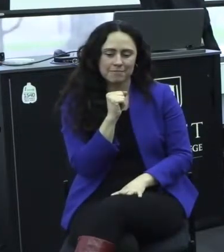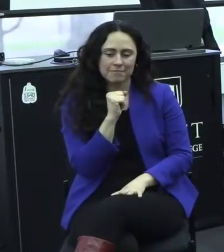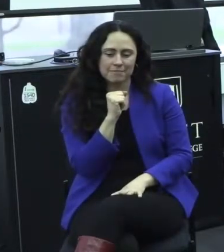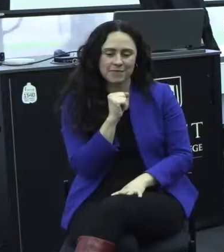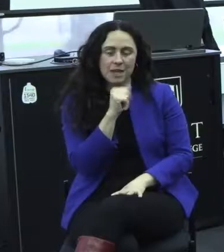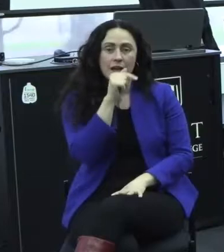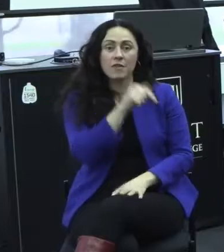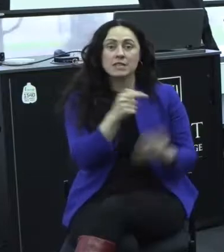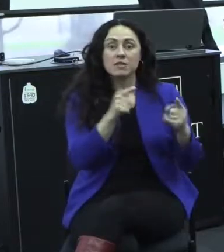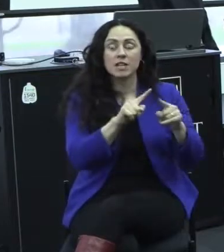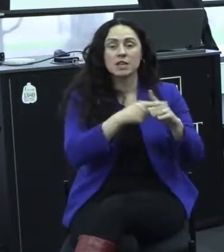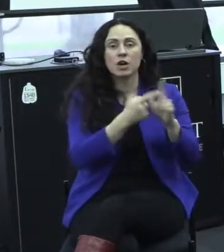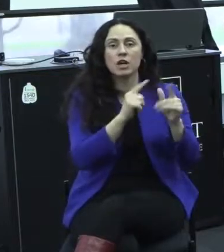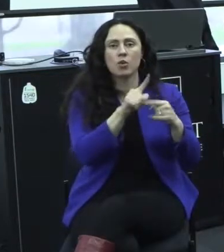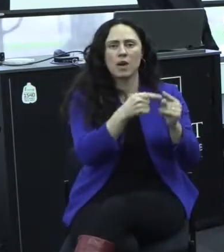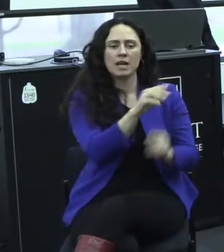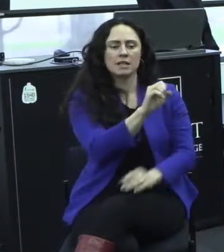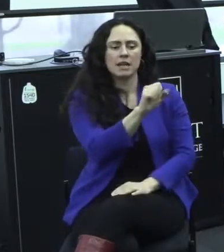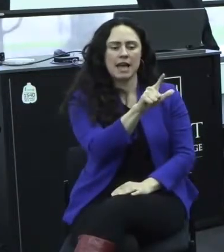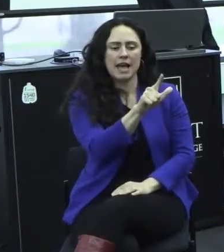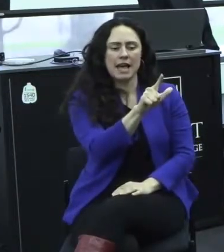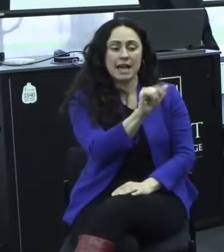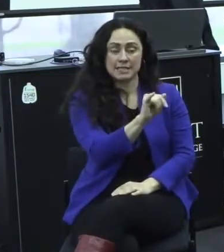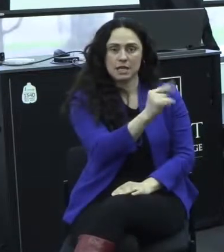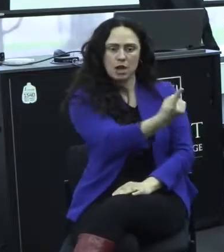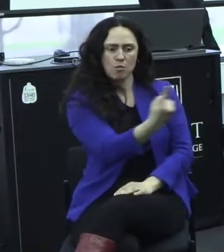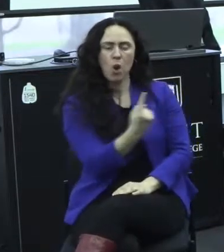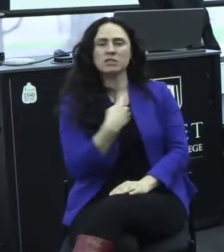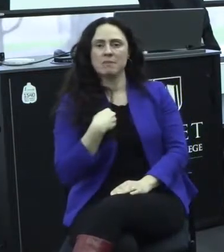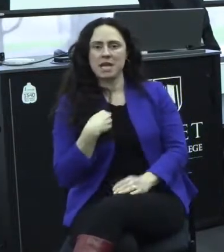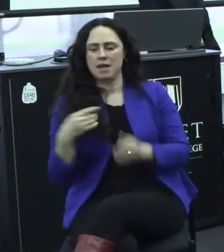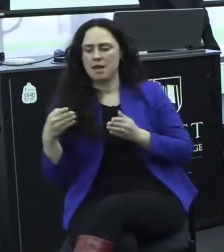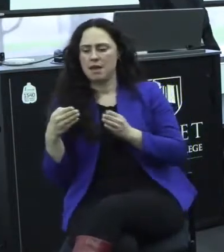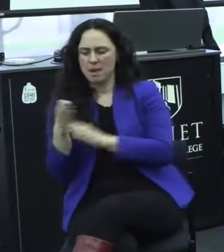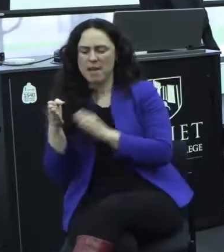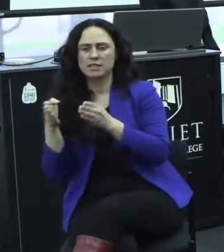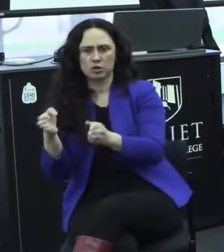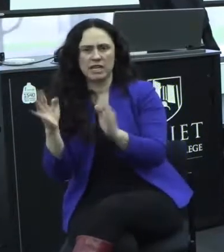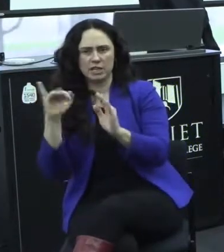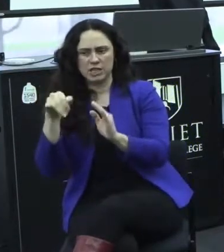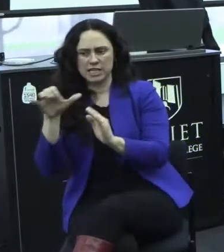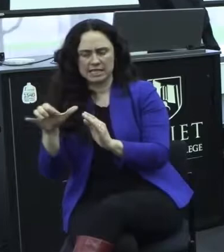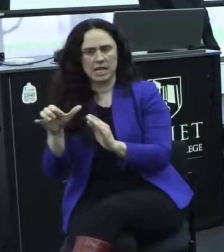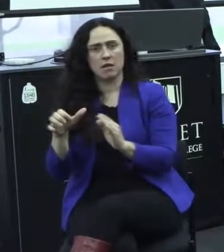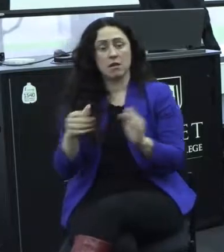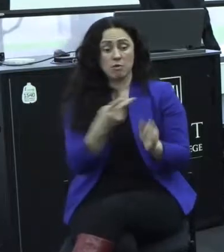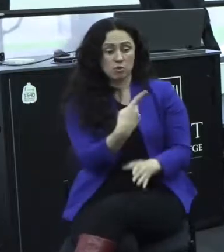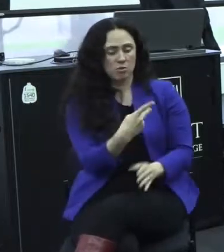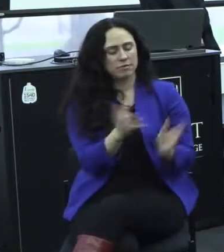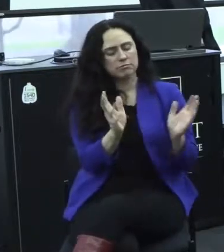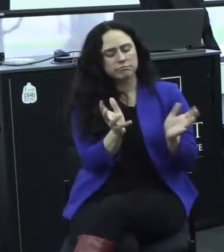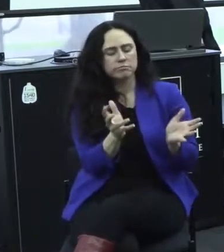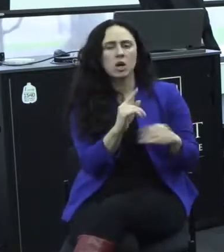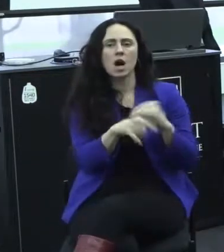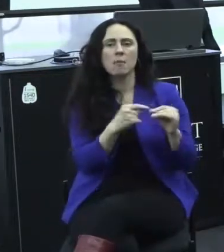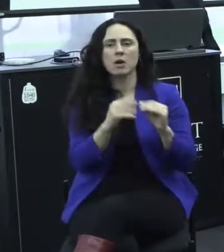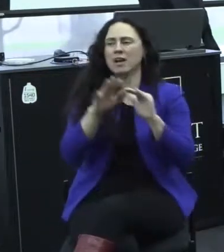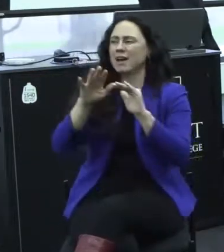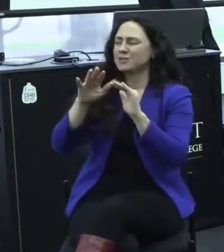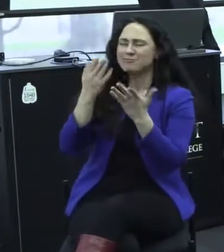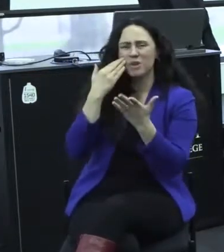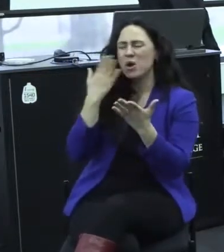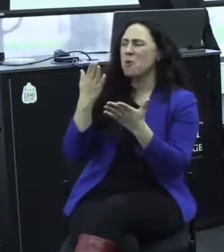This event started when Esley approached me at Main Street at JJC, and she chit-chatted me about how designs of